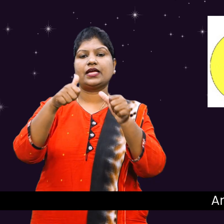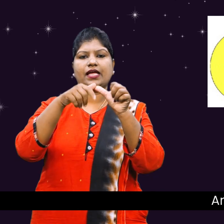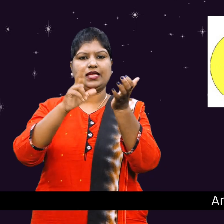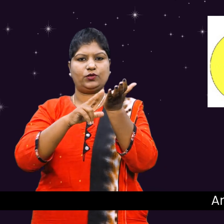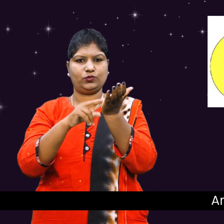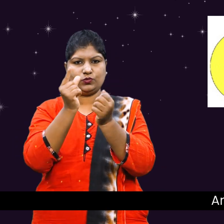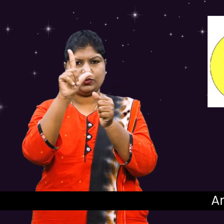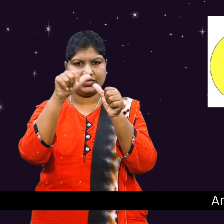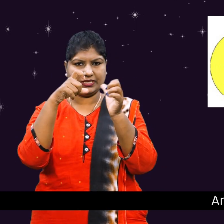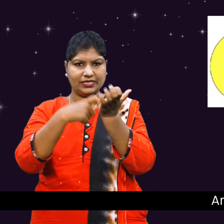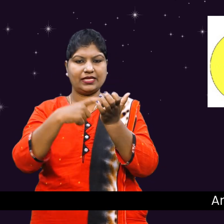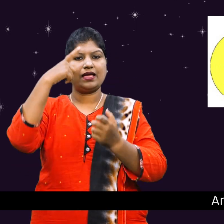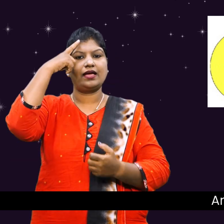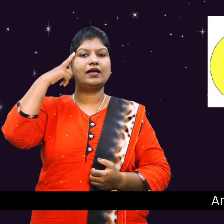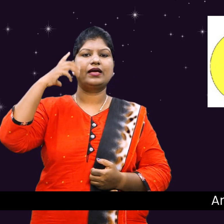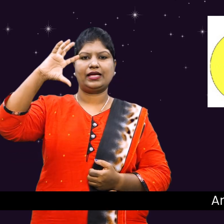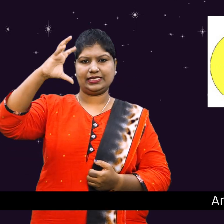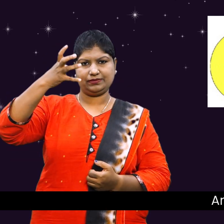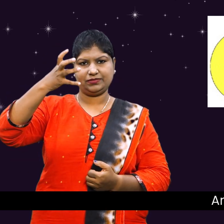Annular eclipse.